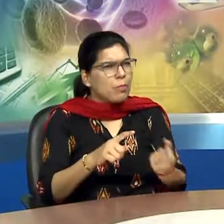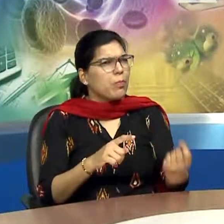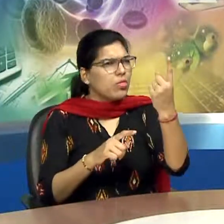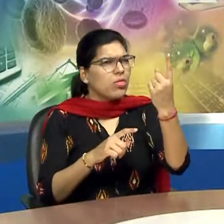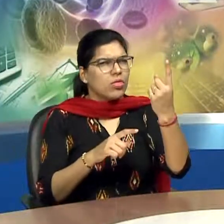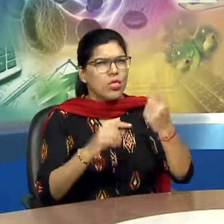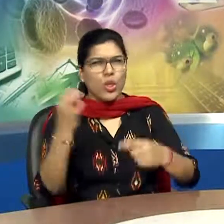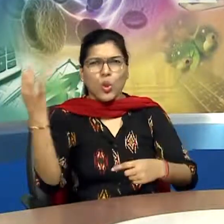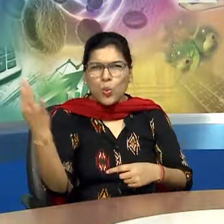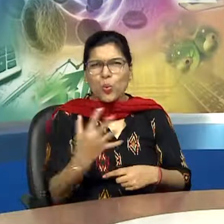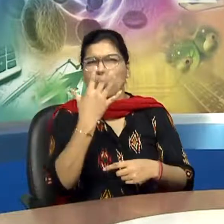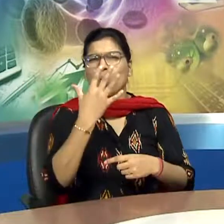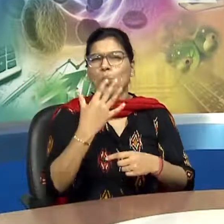Example can be